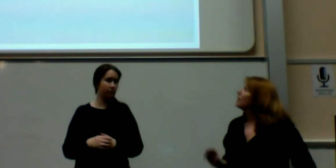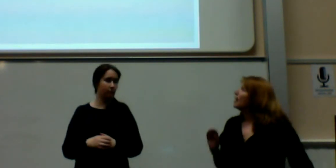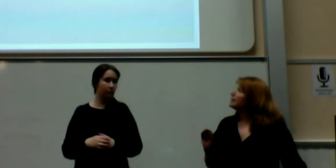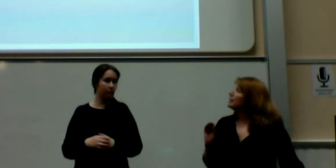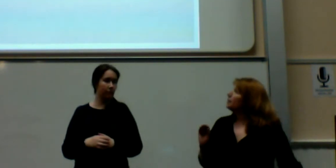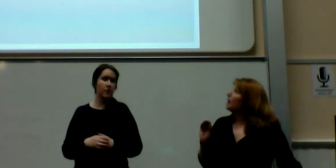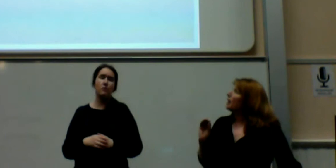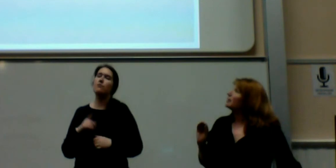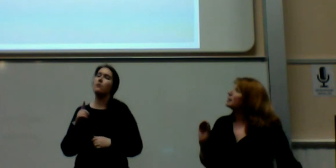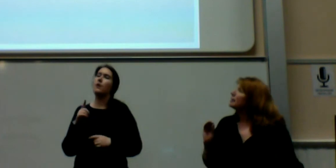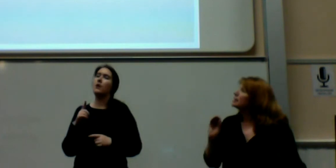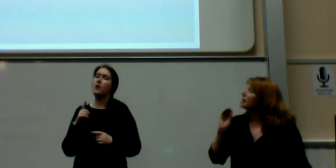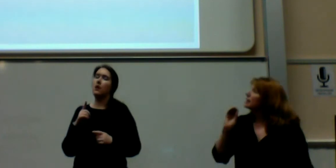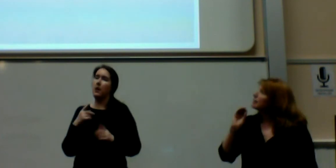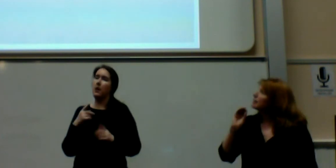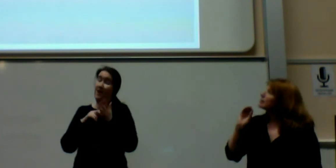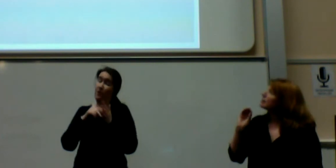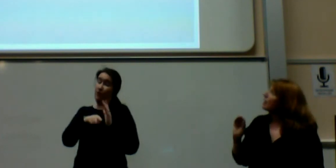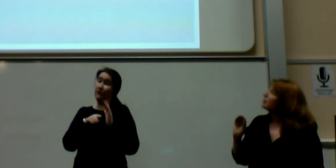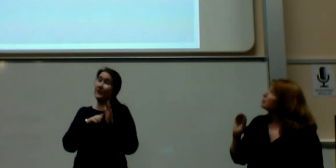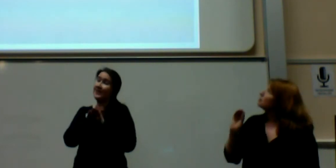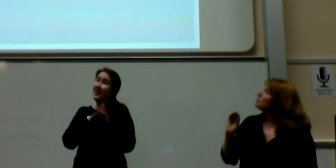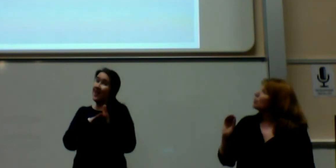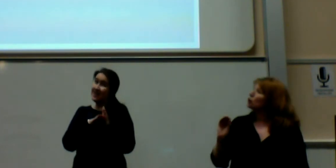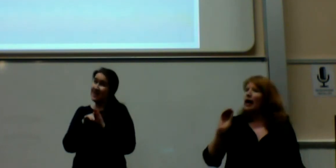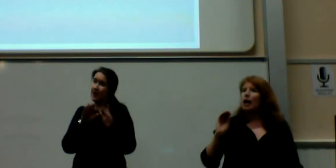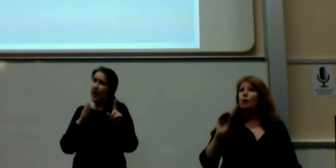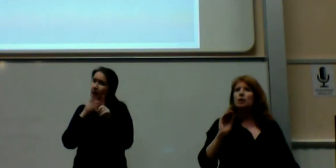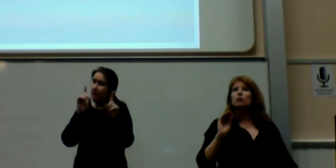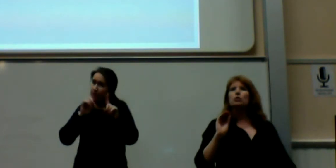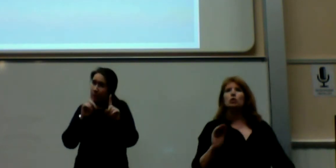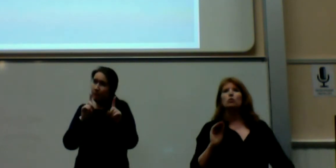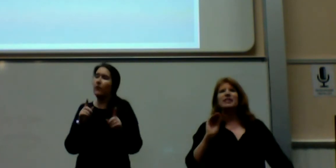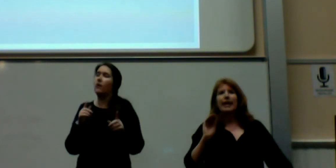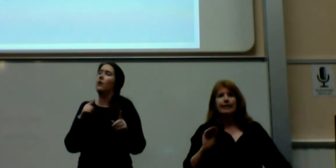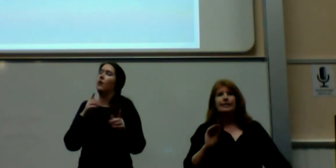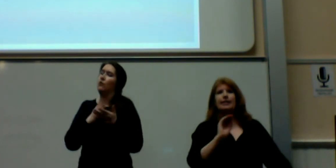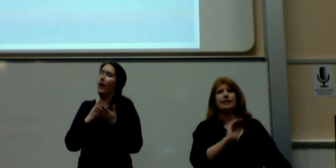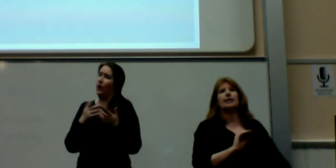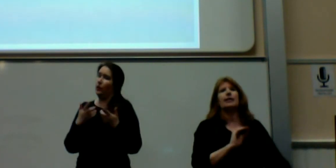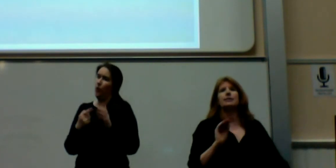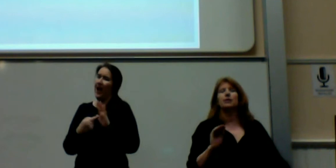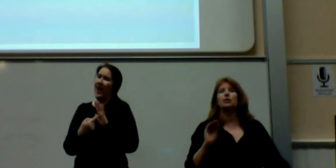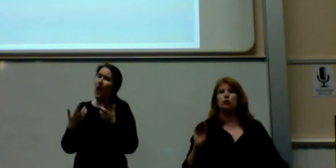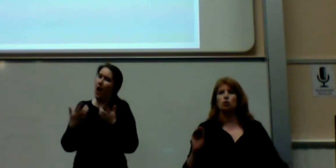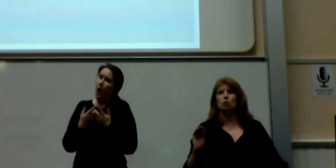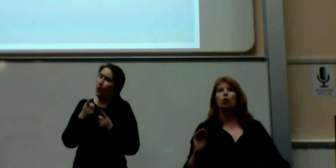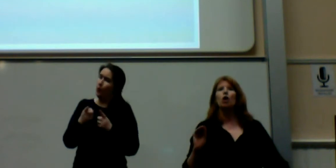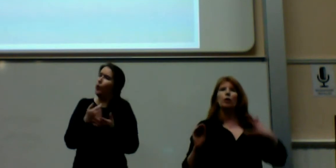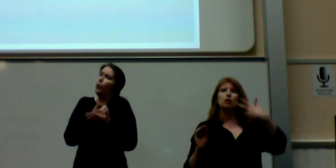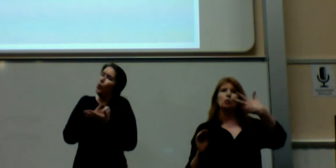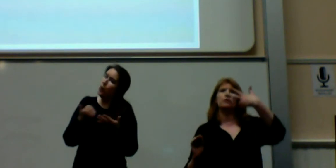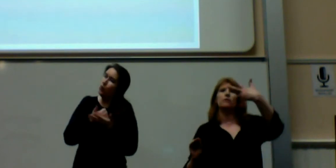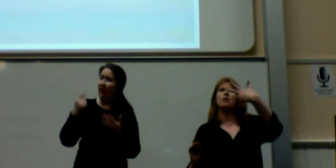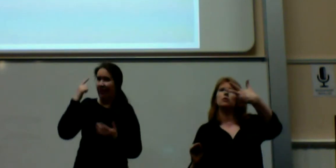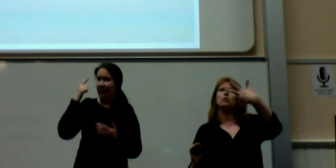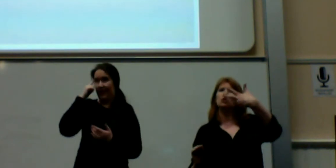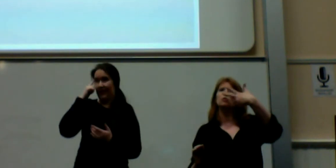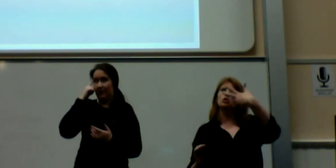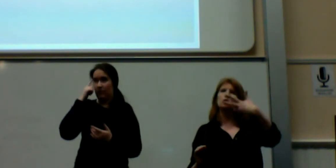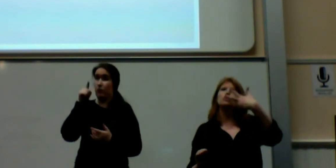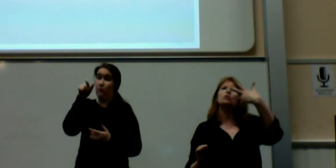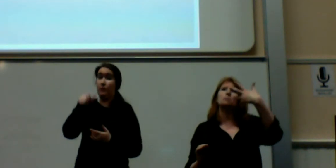The idea behind it is that it's designed to measure how it is you tend to think as an individual. Which one of these